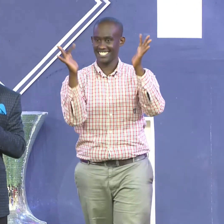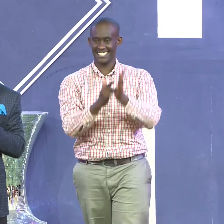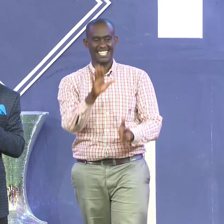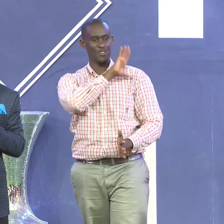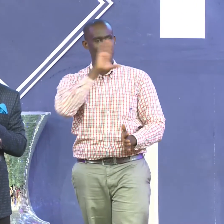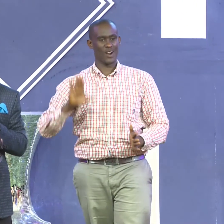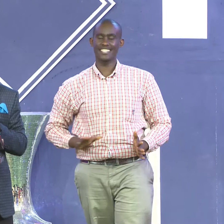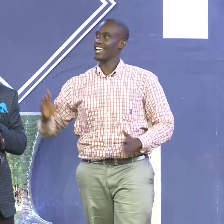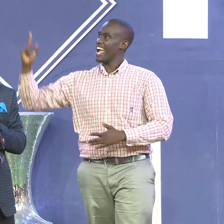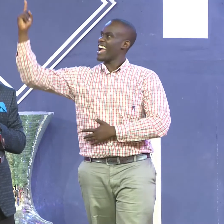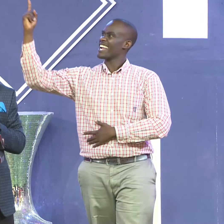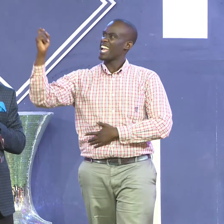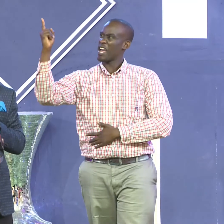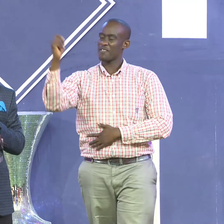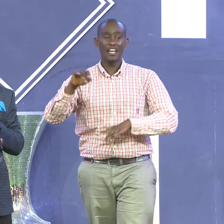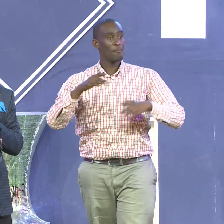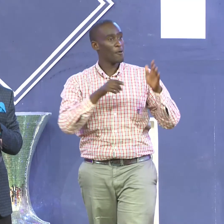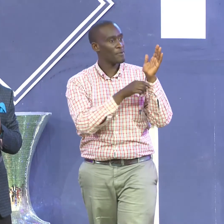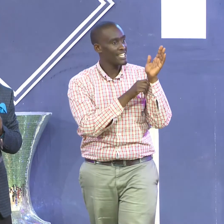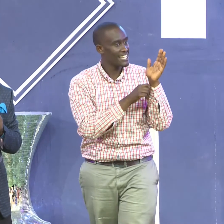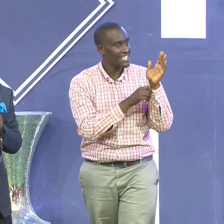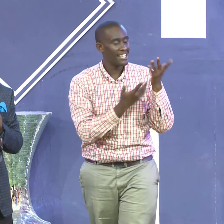He is the one who put on flesh.